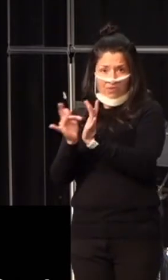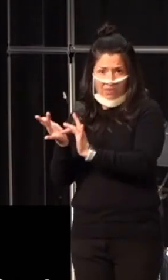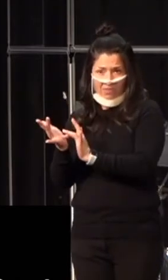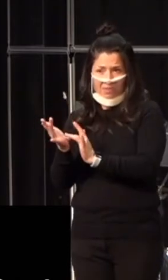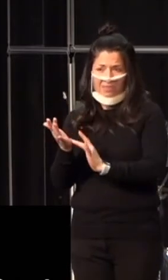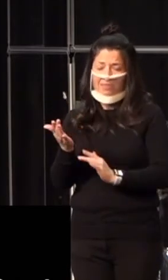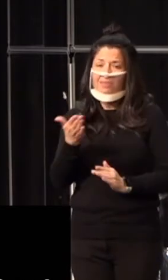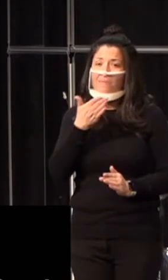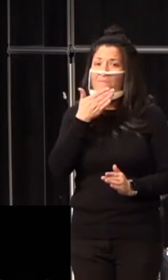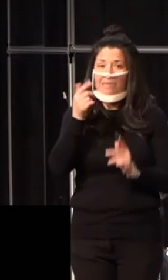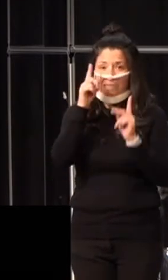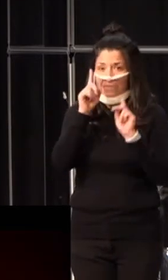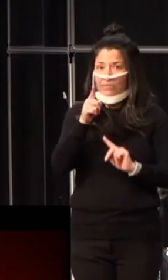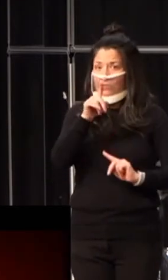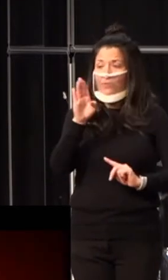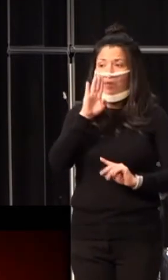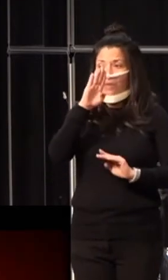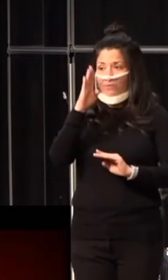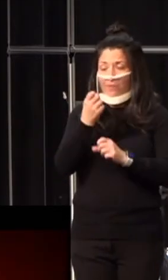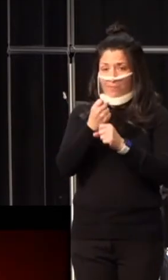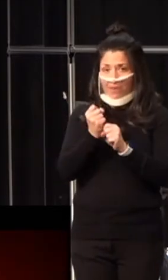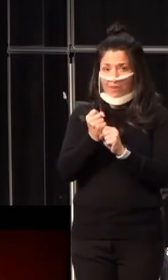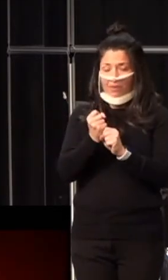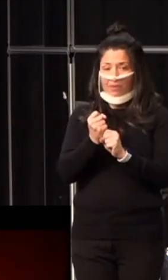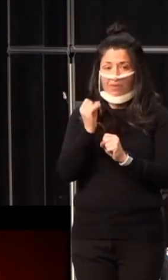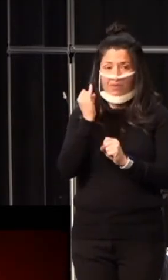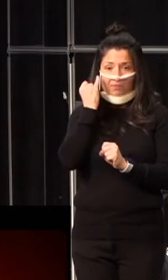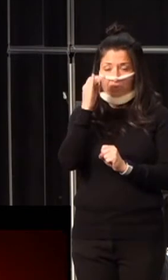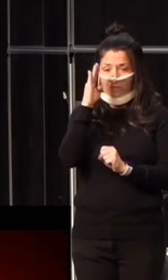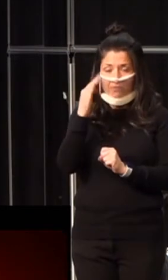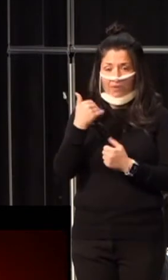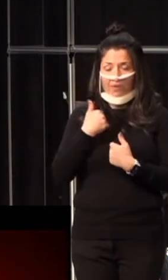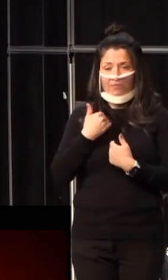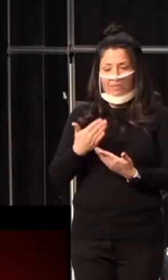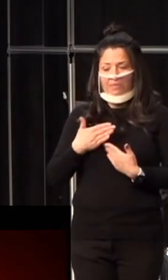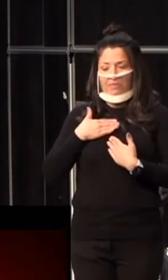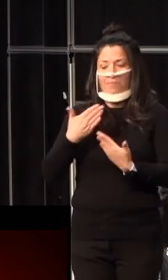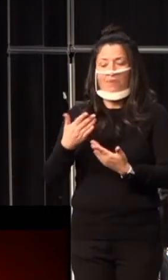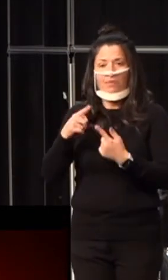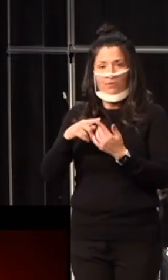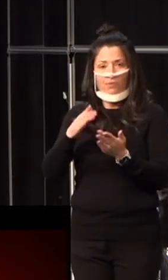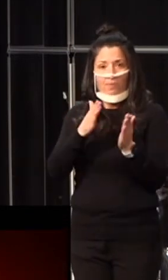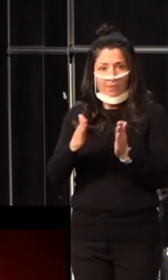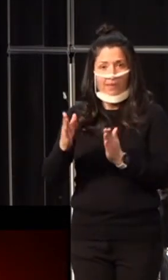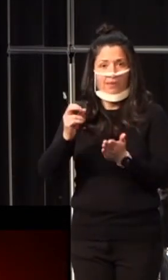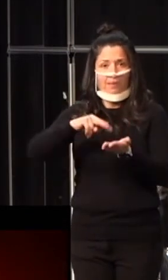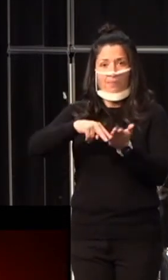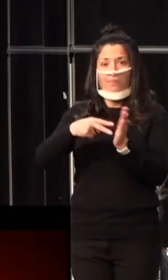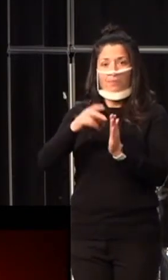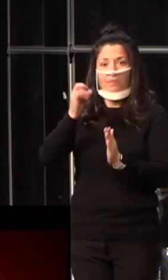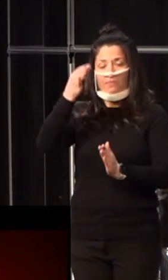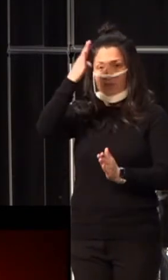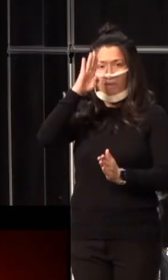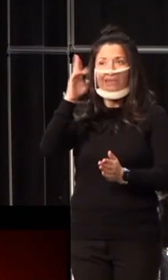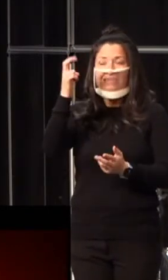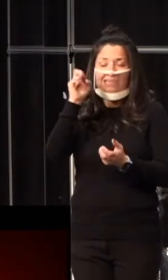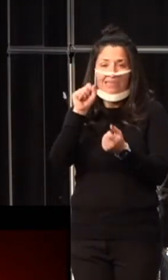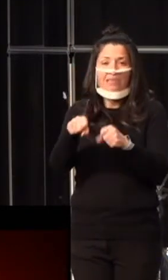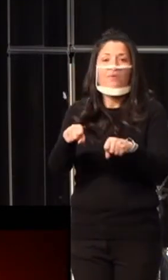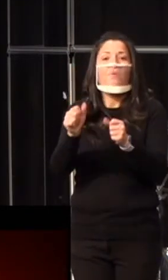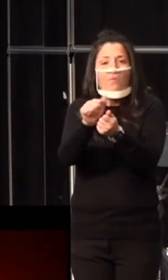today. If you haven't, submit to the plan and purpose of God. He can wash away your sin and make you